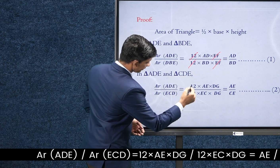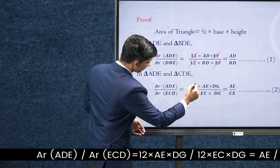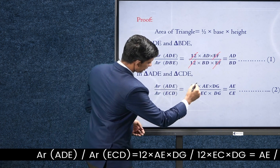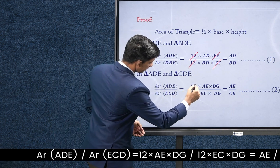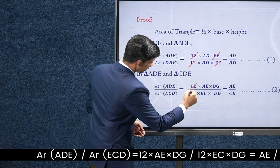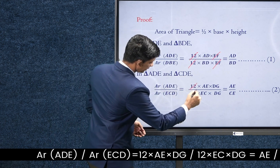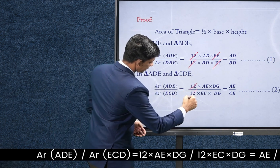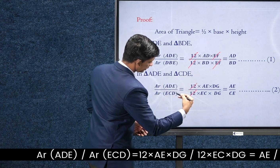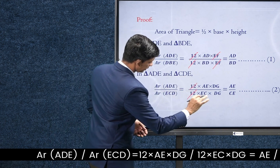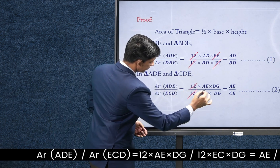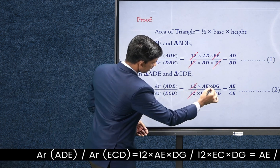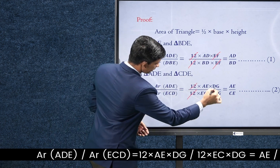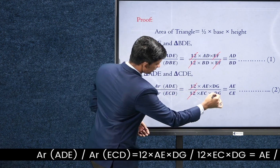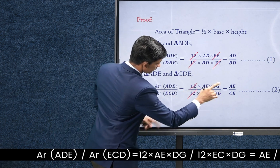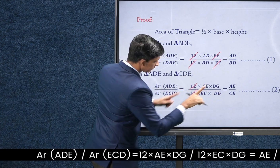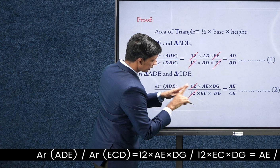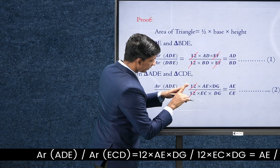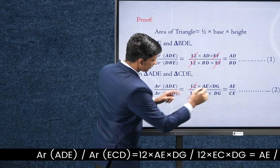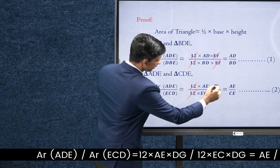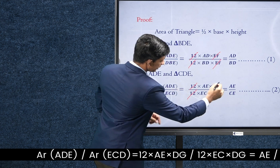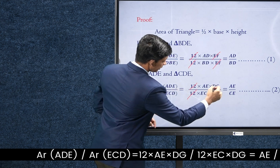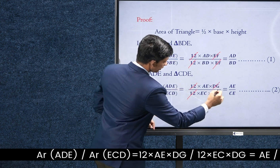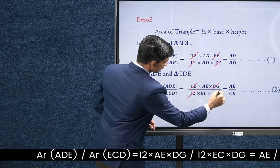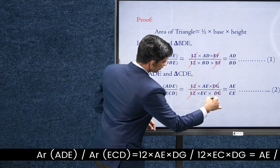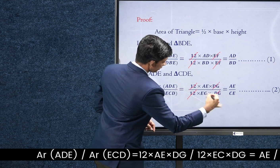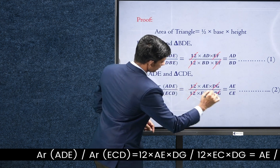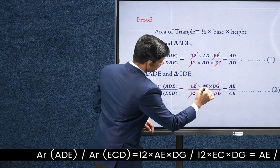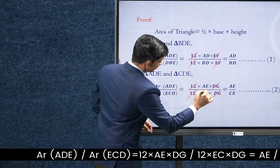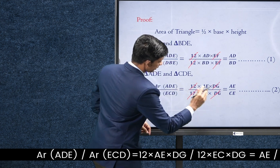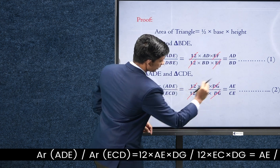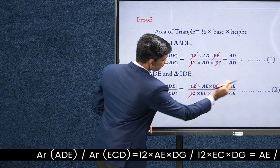into EC into DG, which is equal to AE by EC.